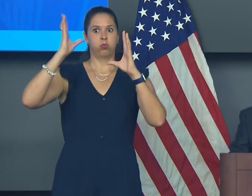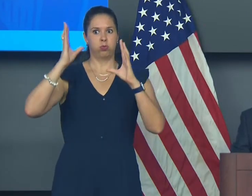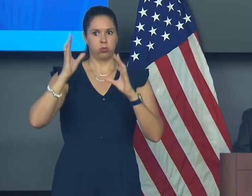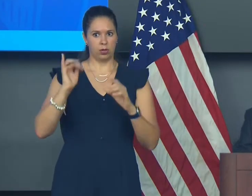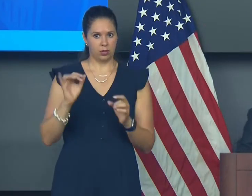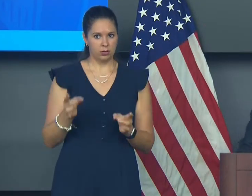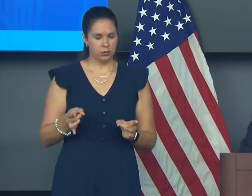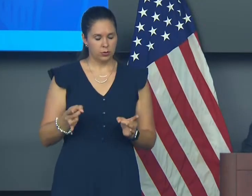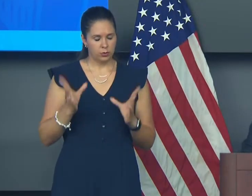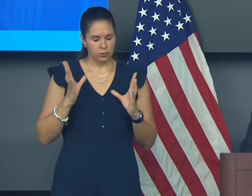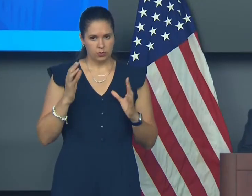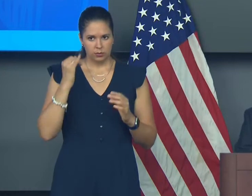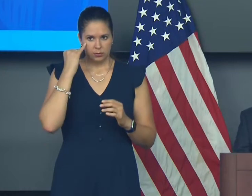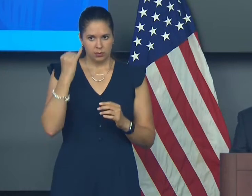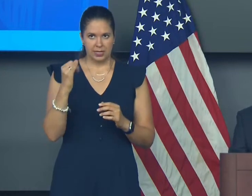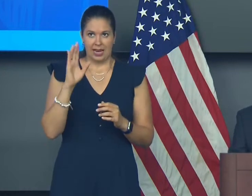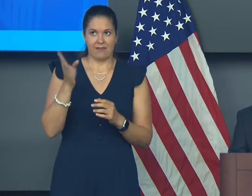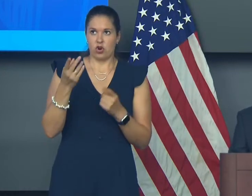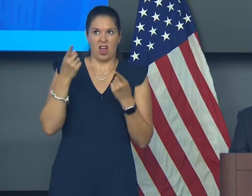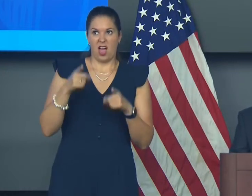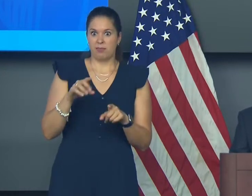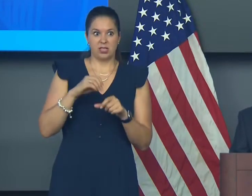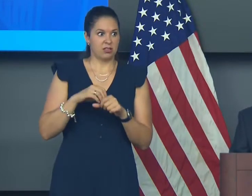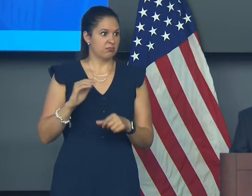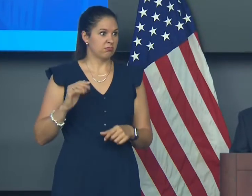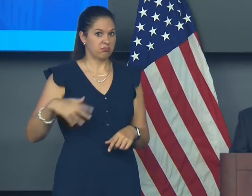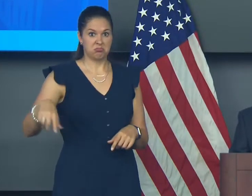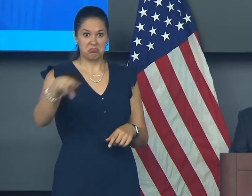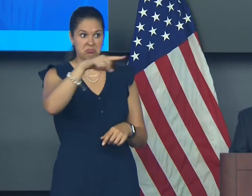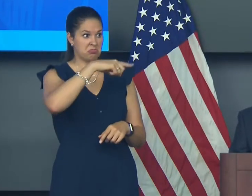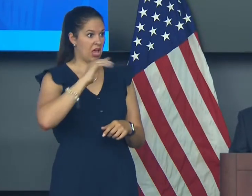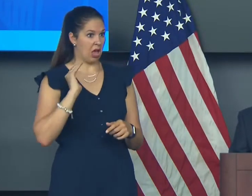It's definitely never happened, I think, in any of our lifetimes.